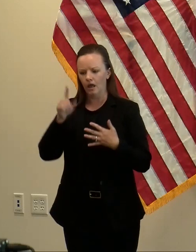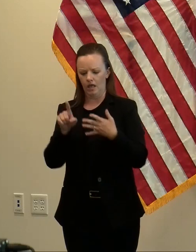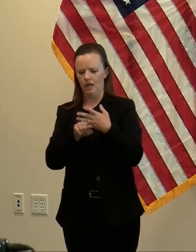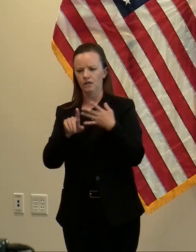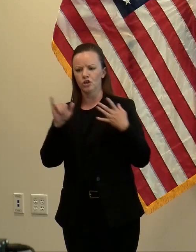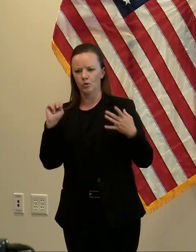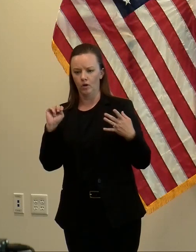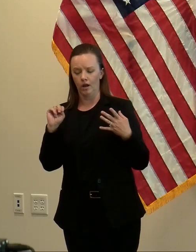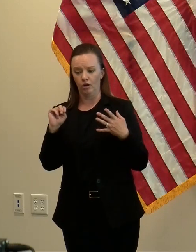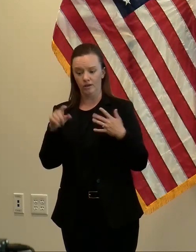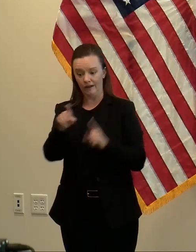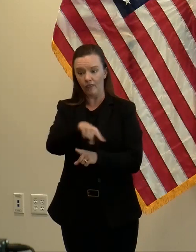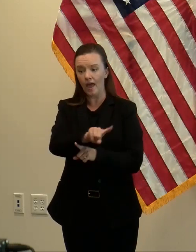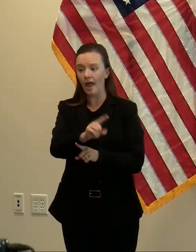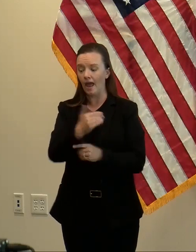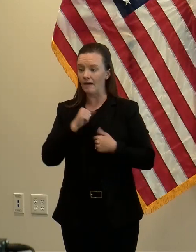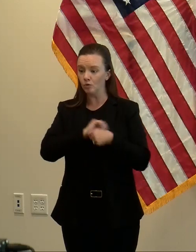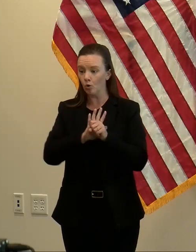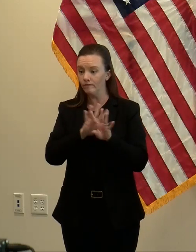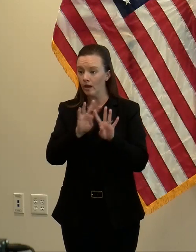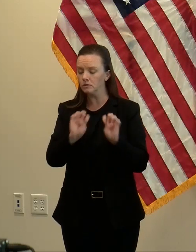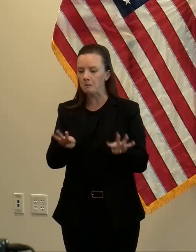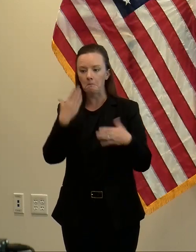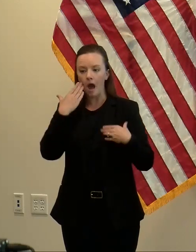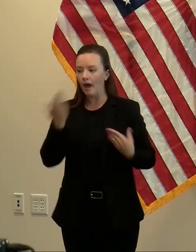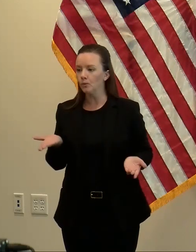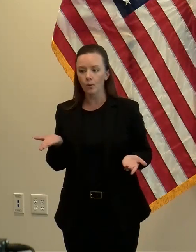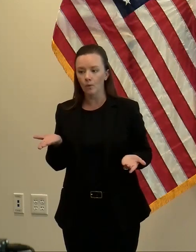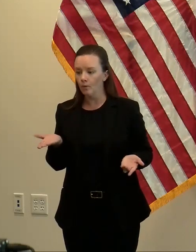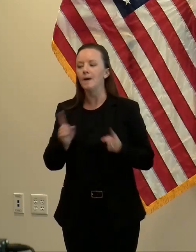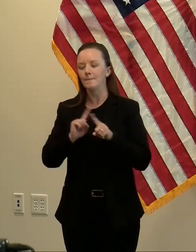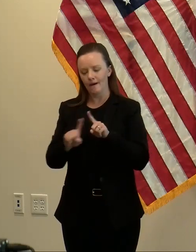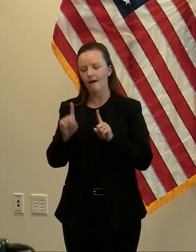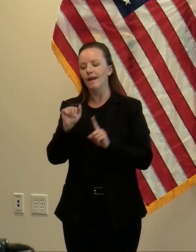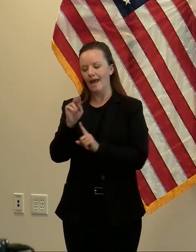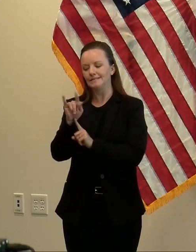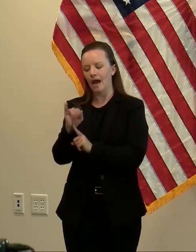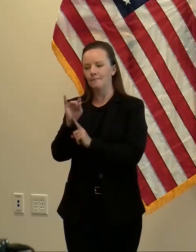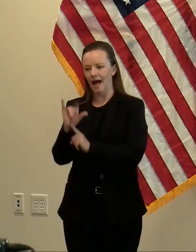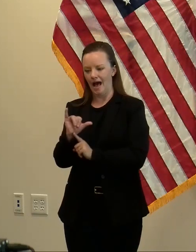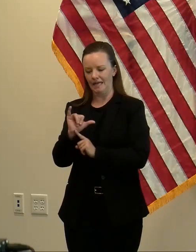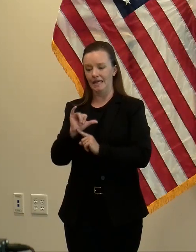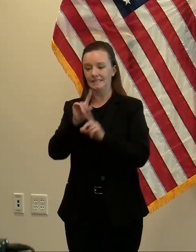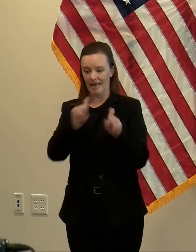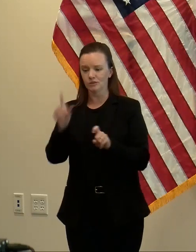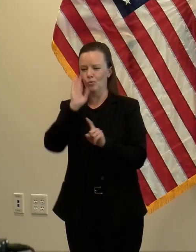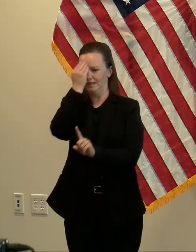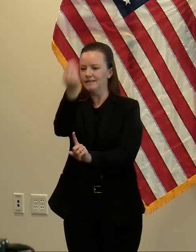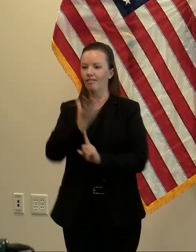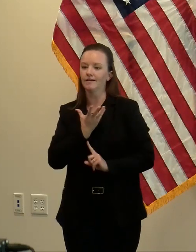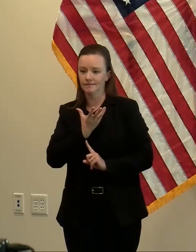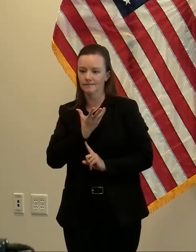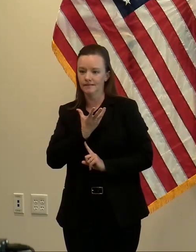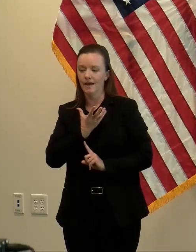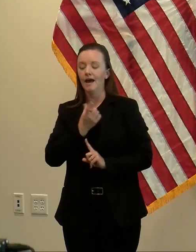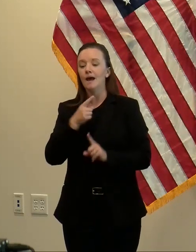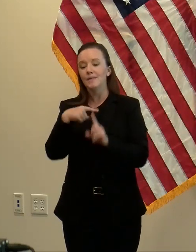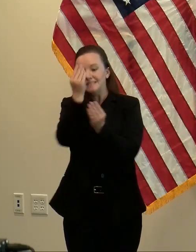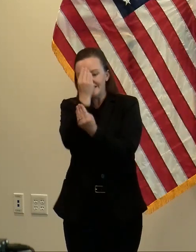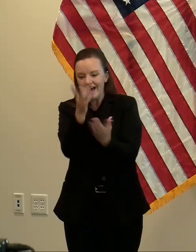Did they have COVID-19? We don't know, but that's what the antibody testing would tell us. And it also tells them